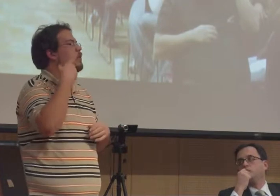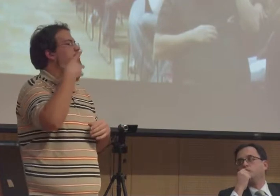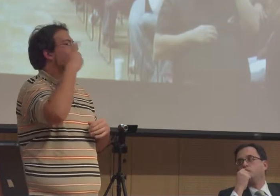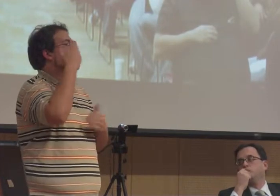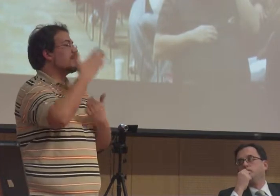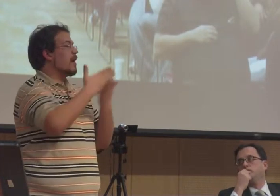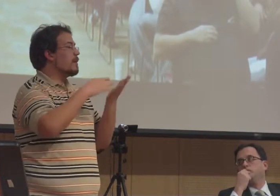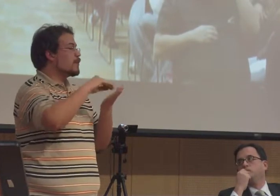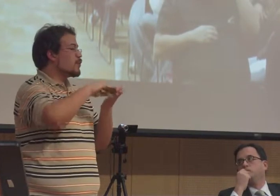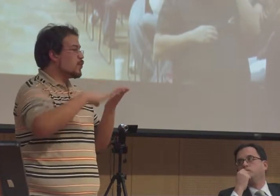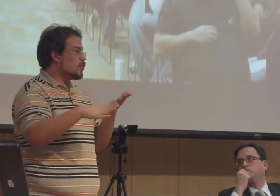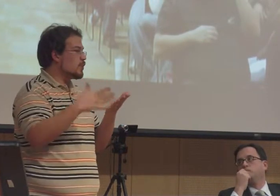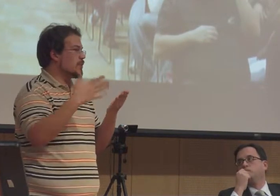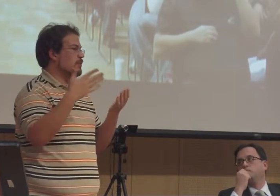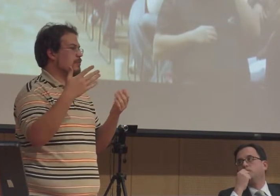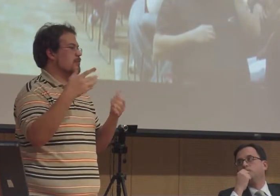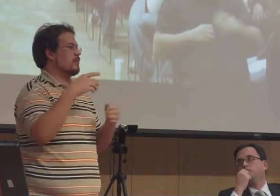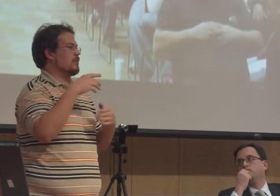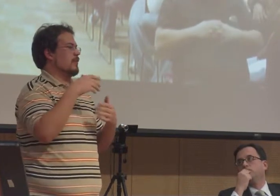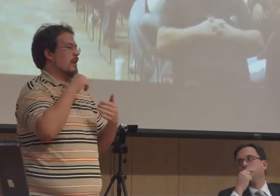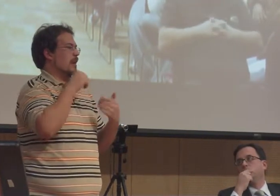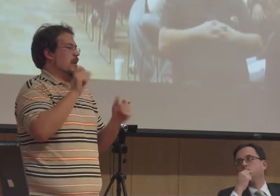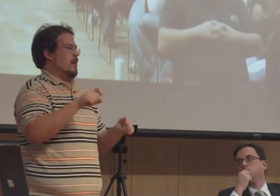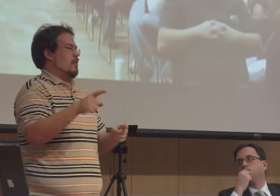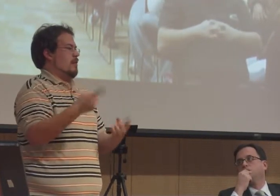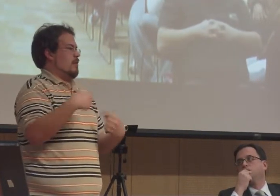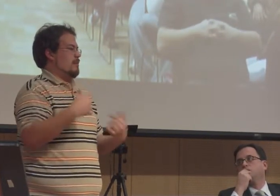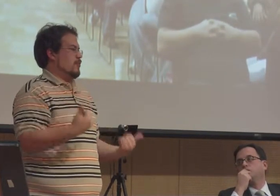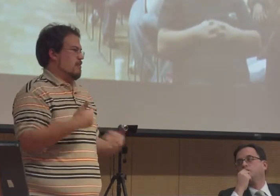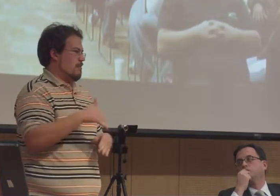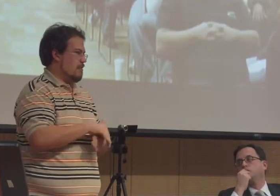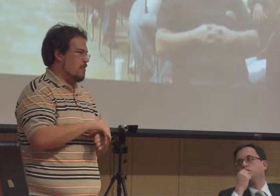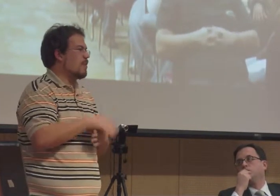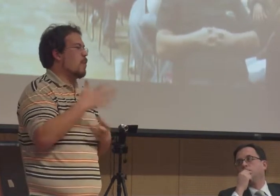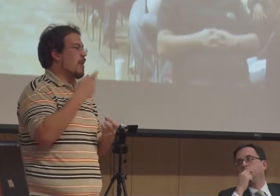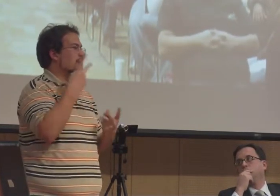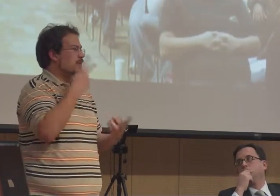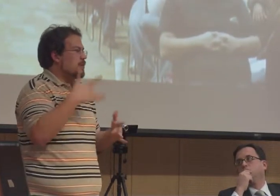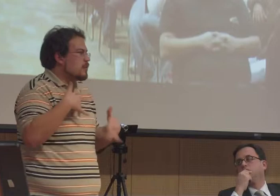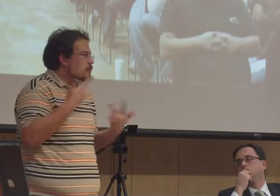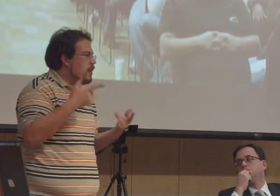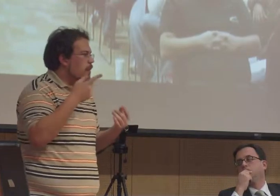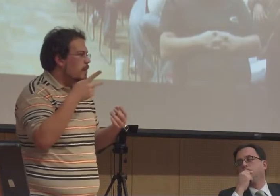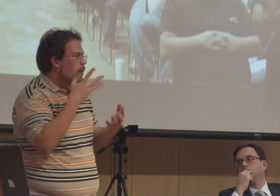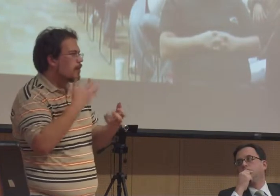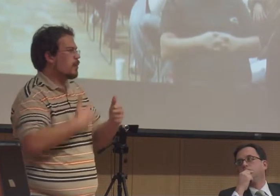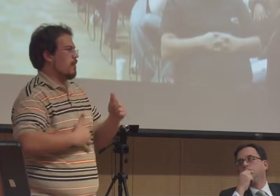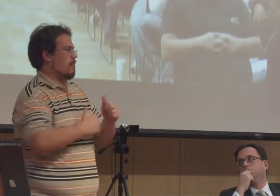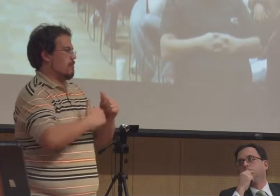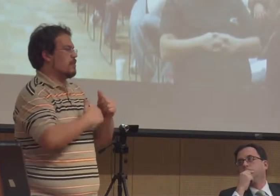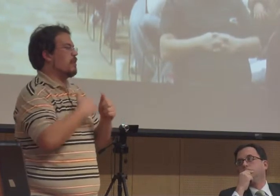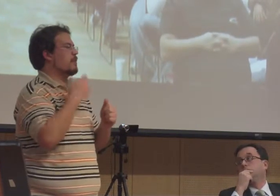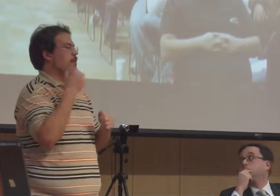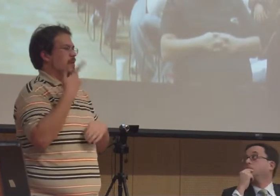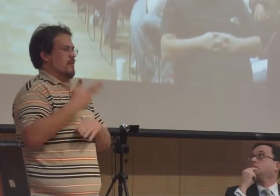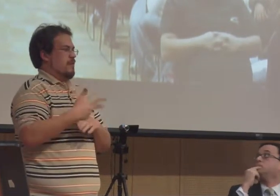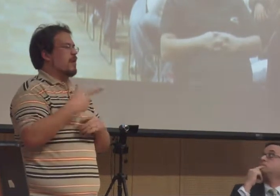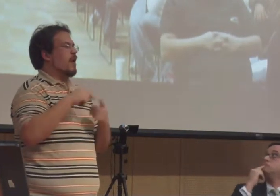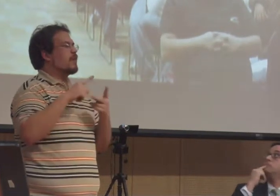And before we get started, I wanted to explain why we are filming this process. Some students weren't able to attend tonight and they wanted to know what was going